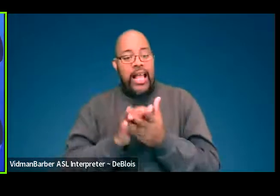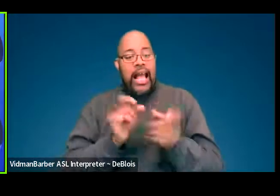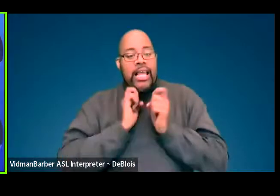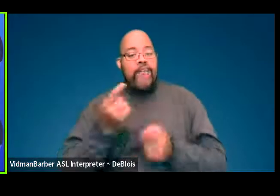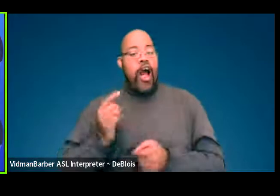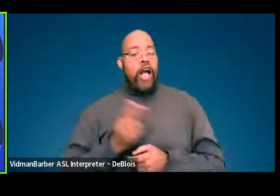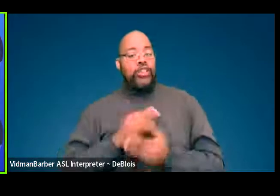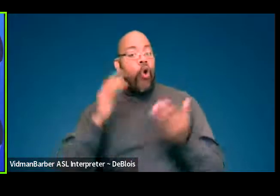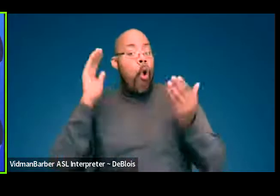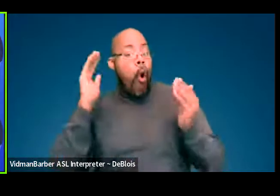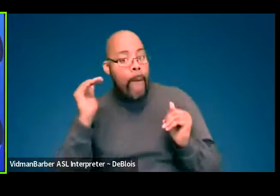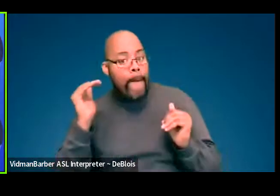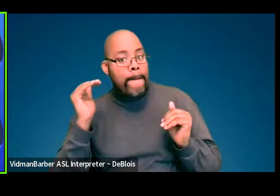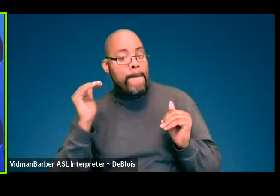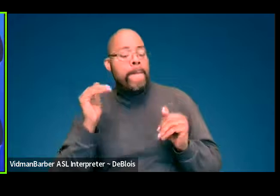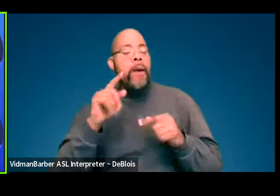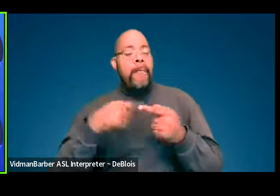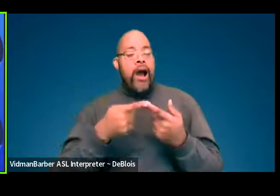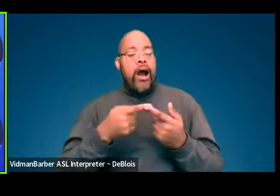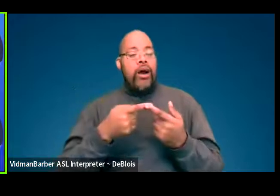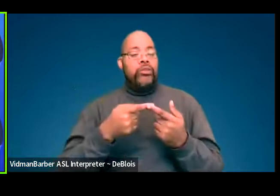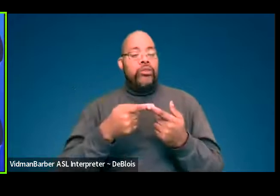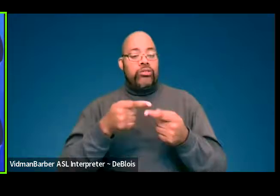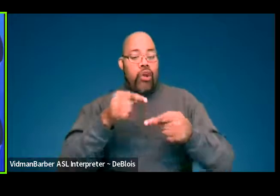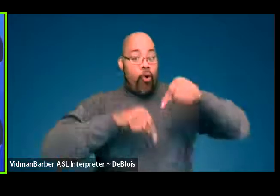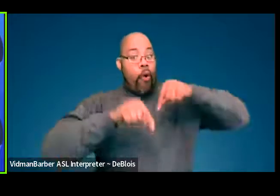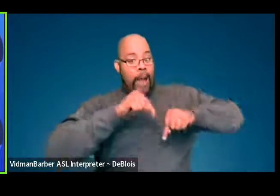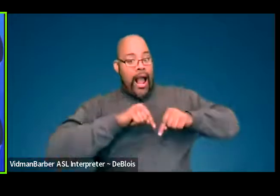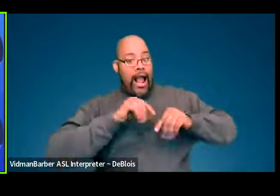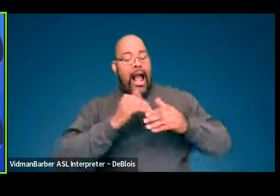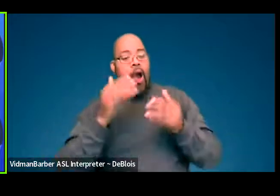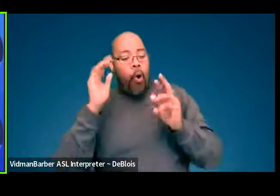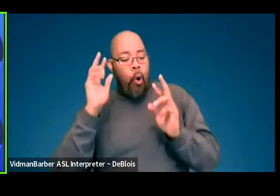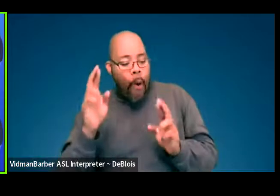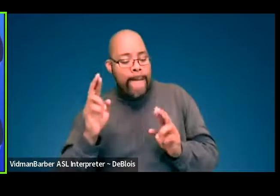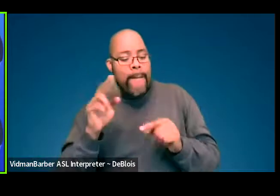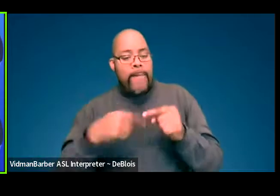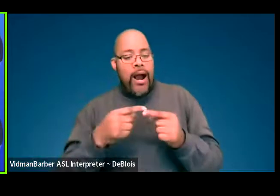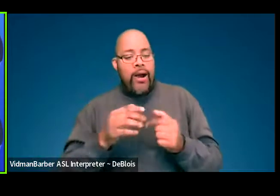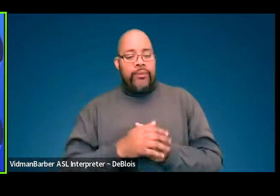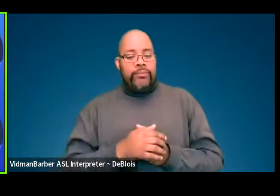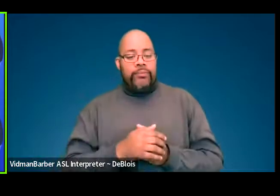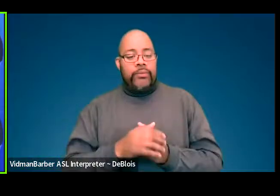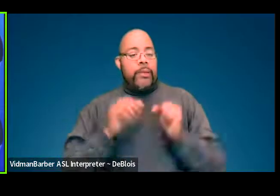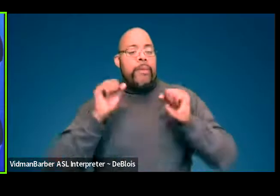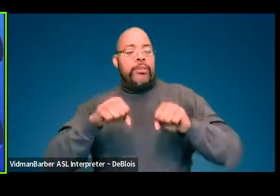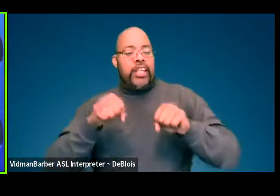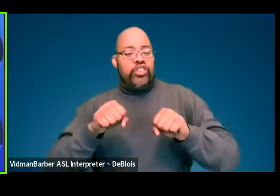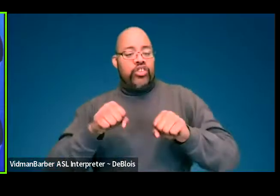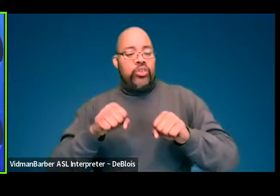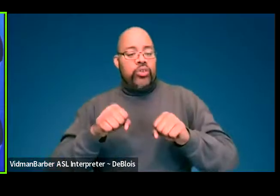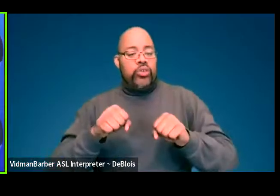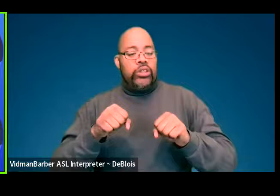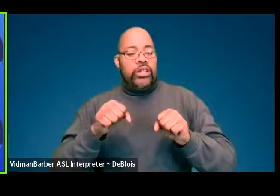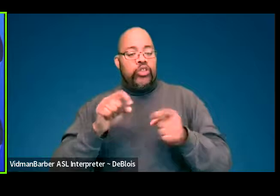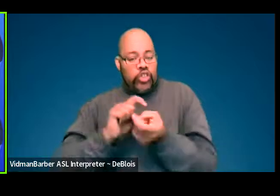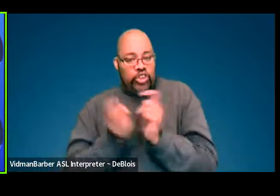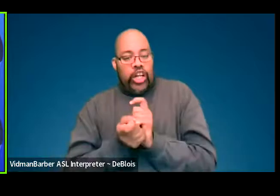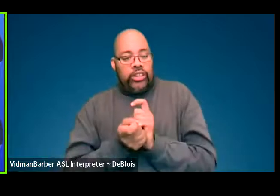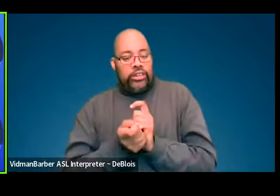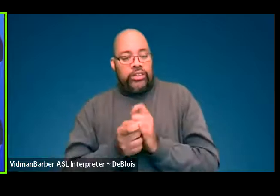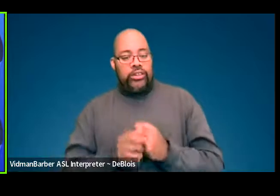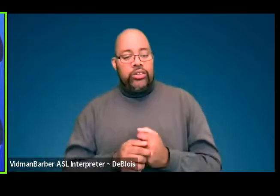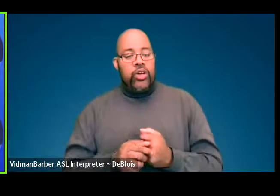us hope about the reversal and hope about the potential to change it,